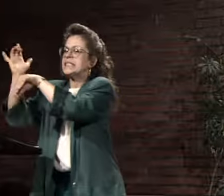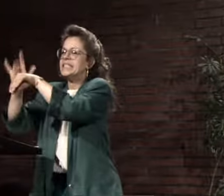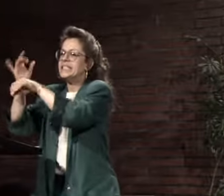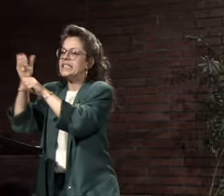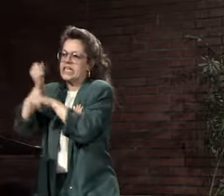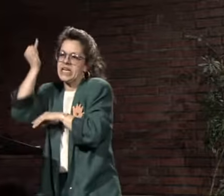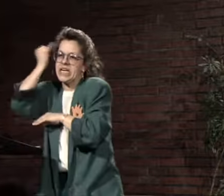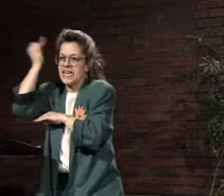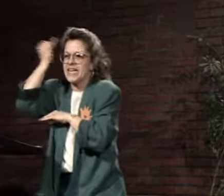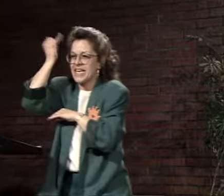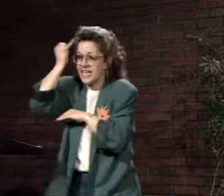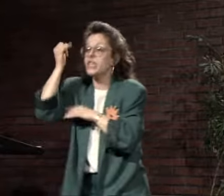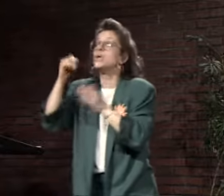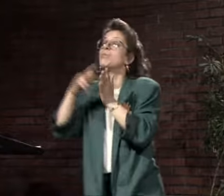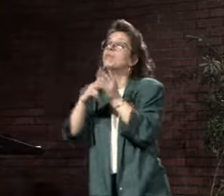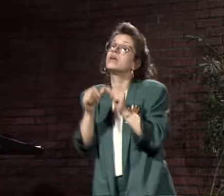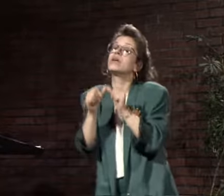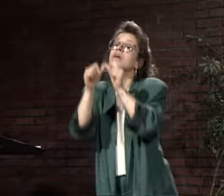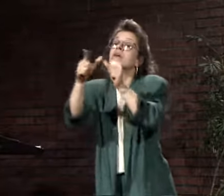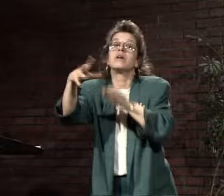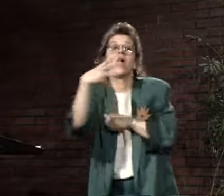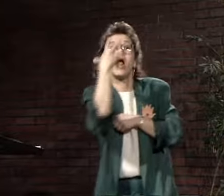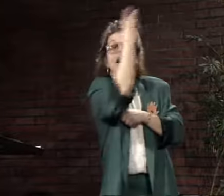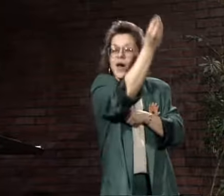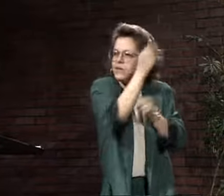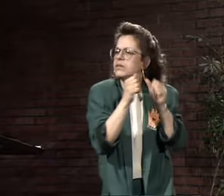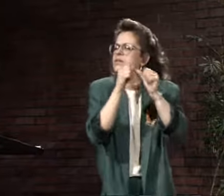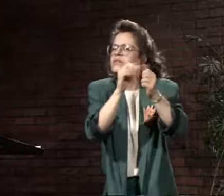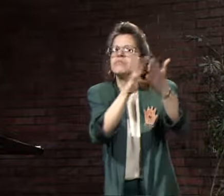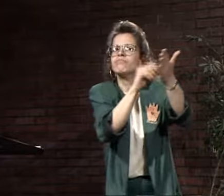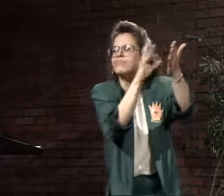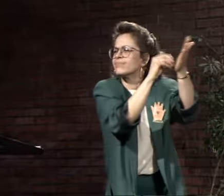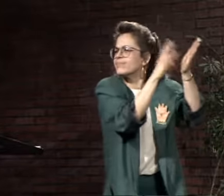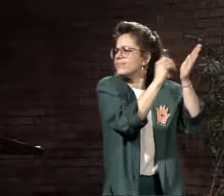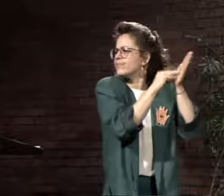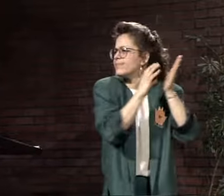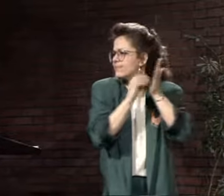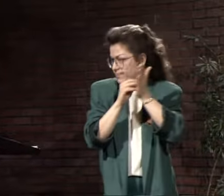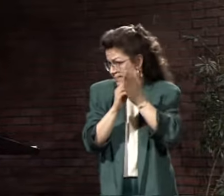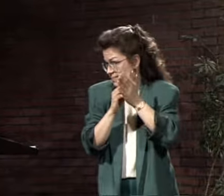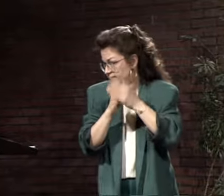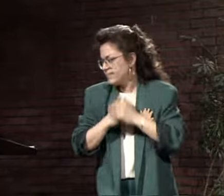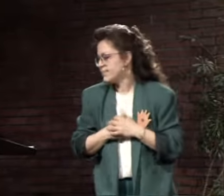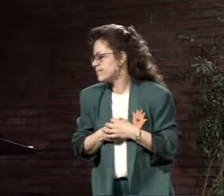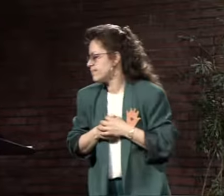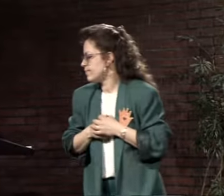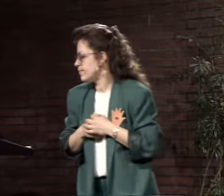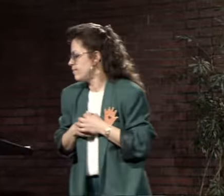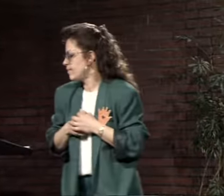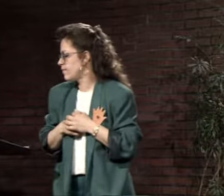I'm not going to go into depth, no. I'm just going to touch on everything. So while you guys are out, you guys will continue to learn.